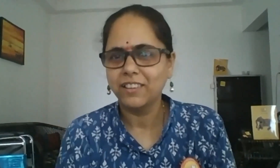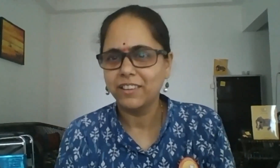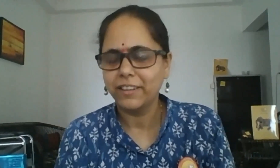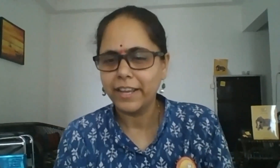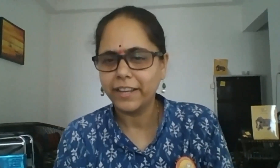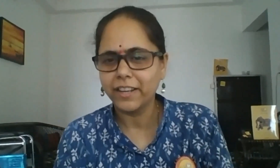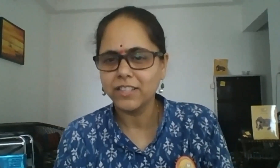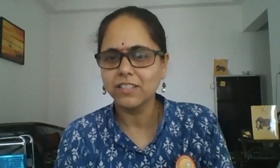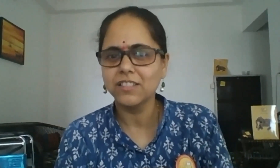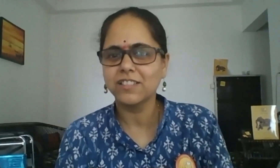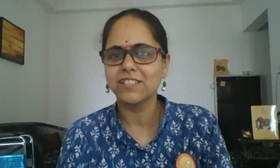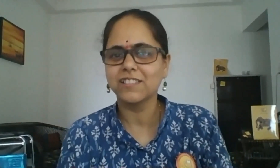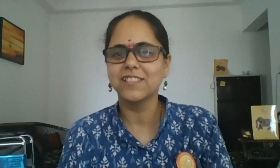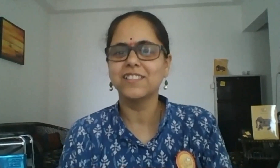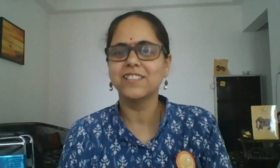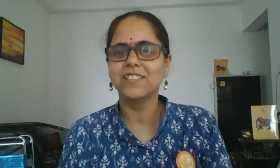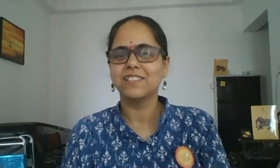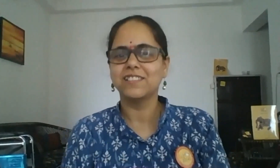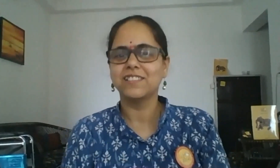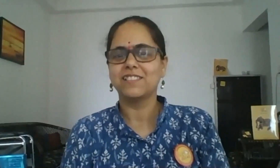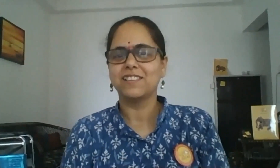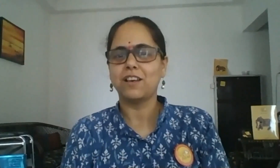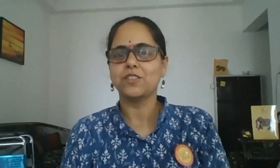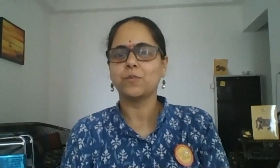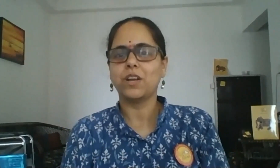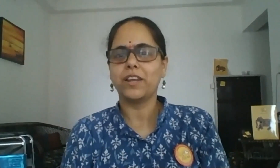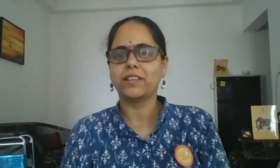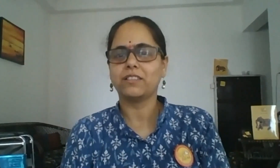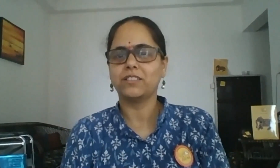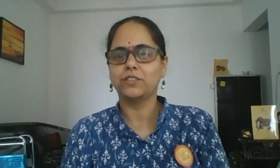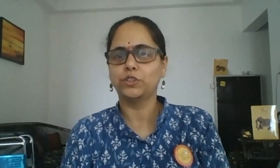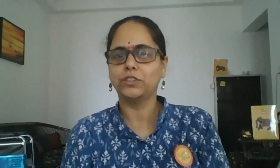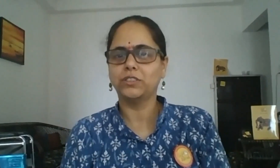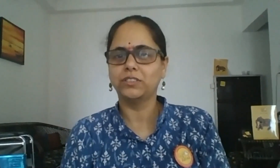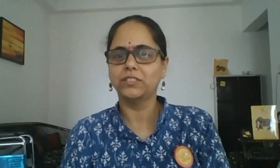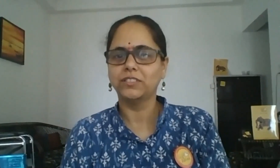Did I get answers? Asma, correct. Good.